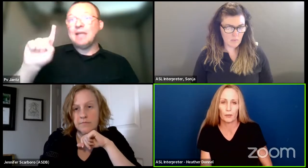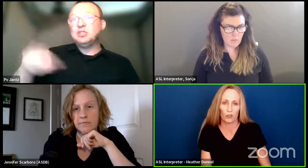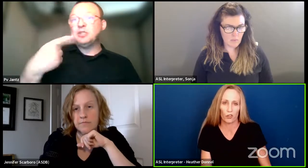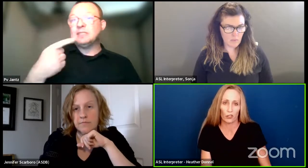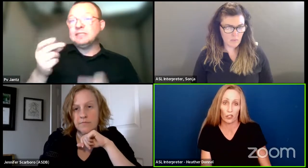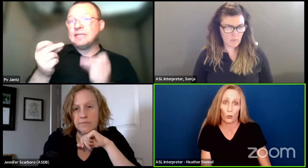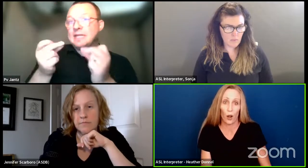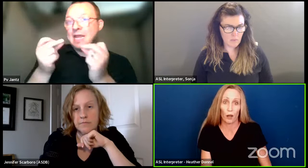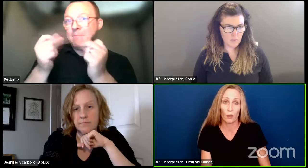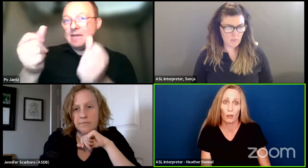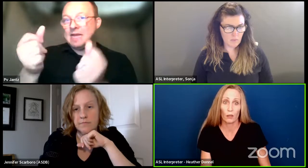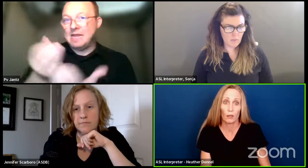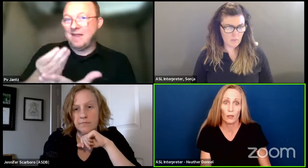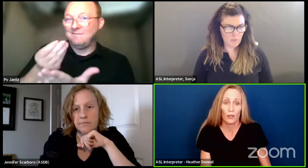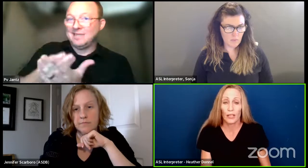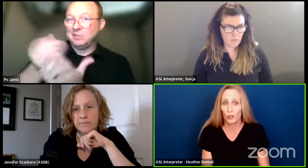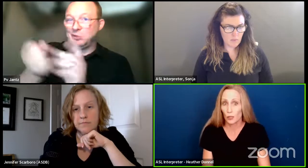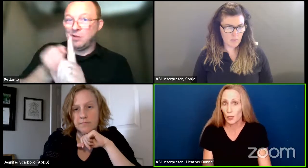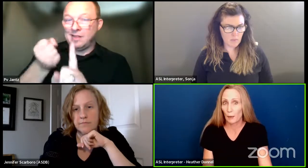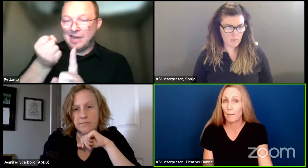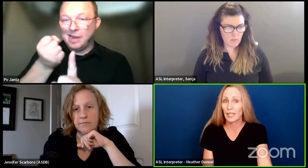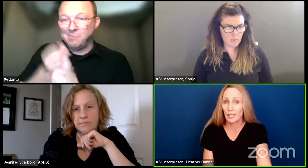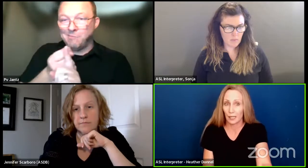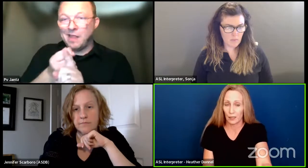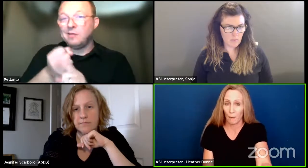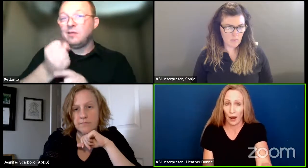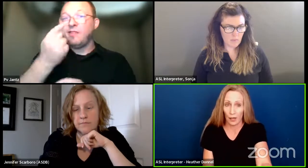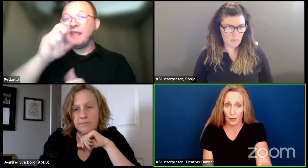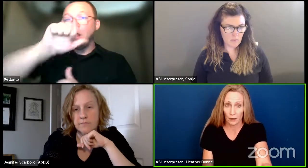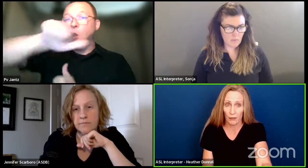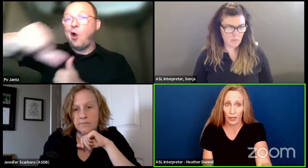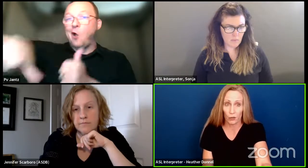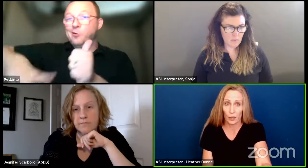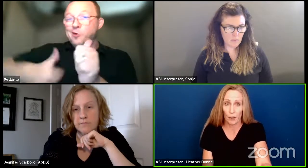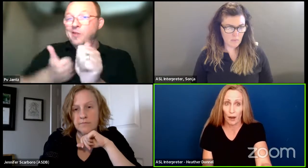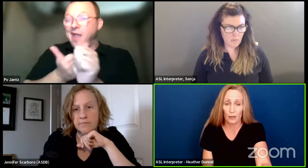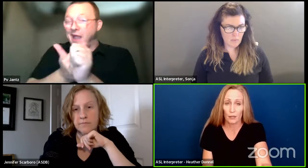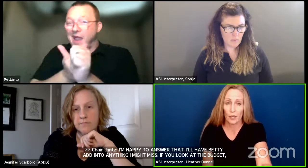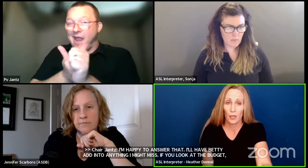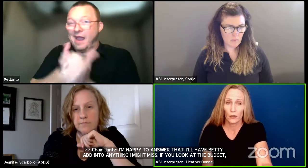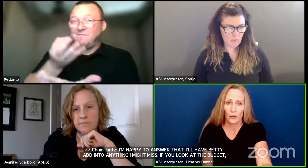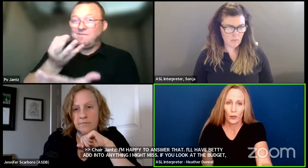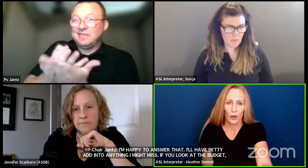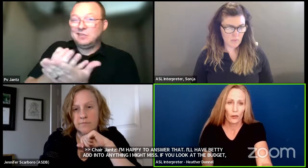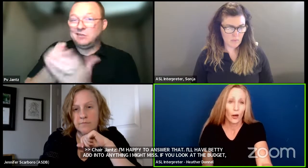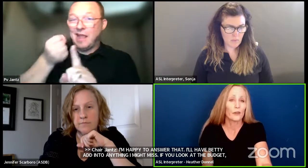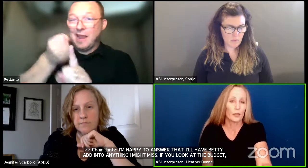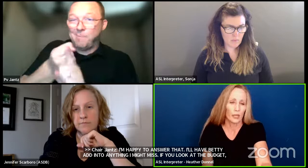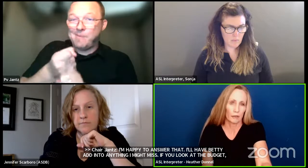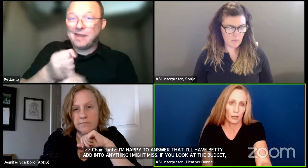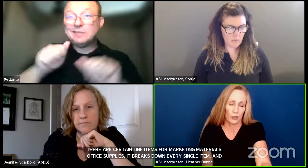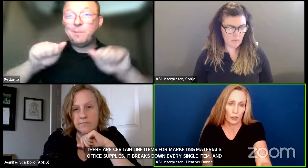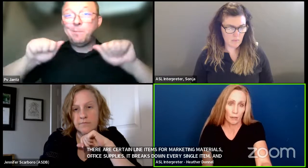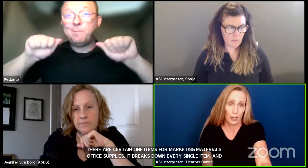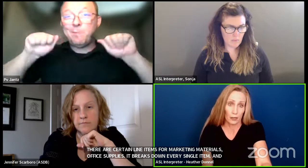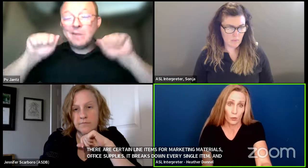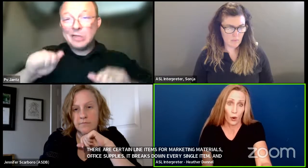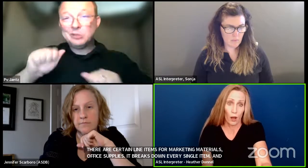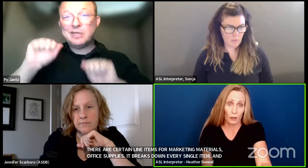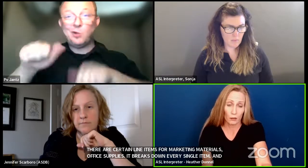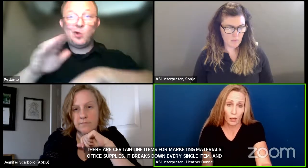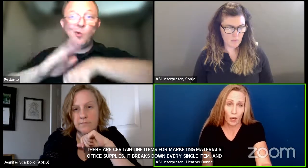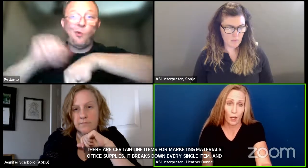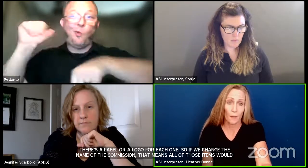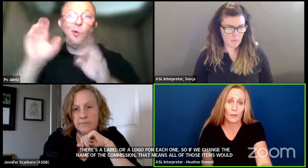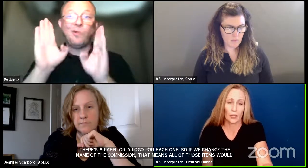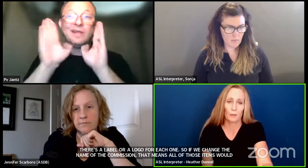would have to be changed as well. That's just the immediate impact, financial impact. There are other underlying financial impacts as